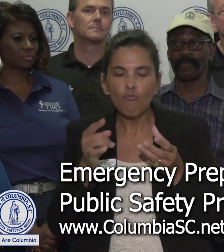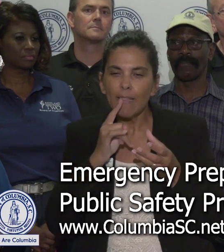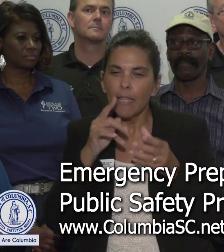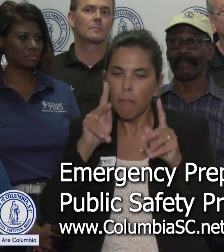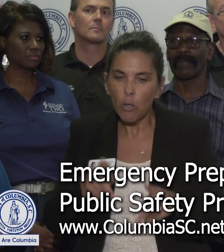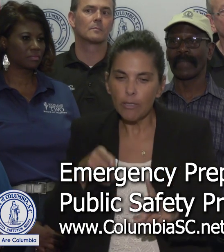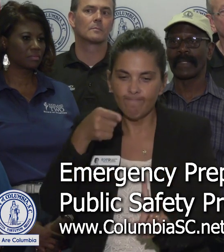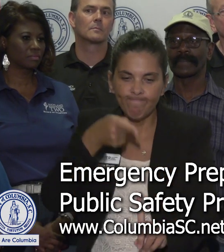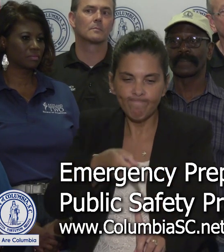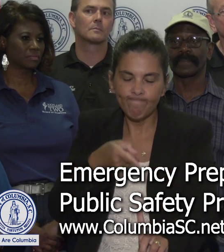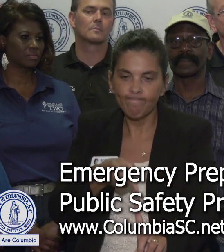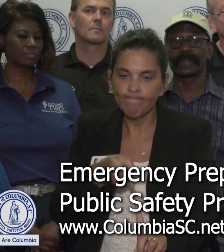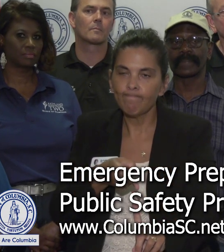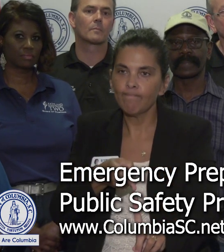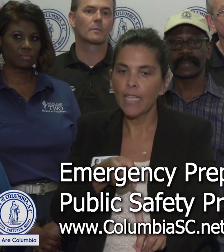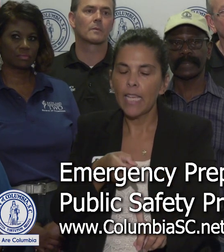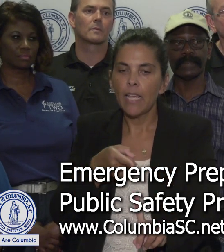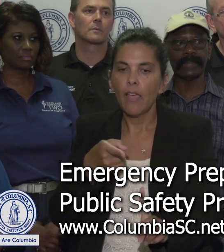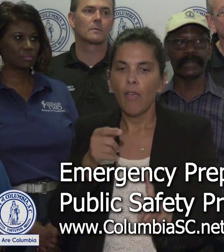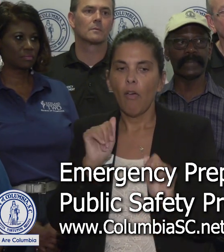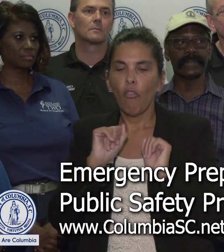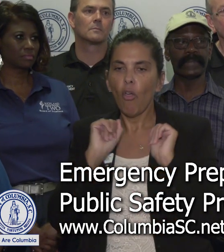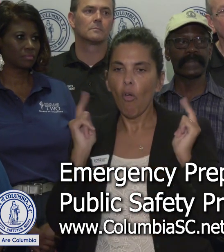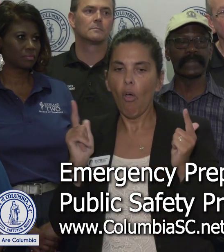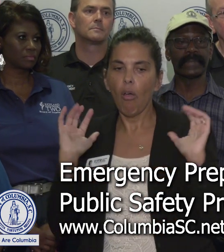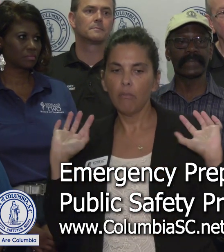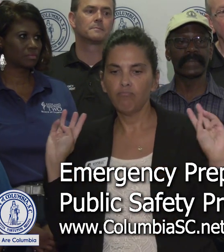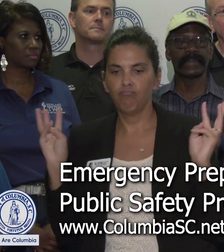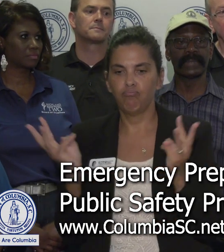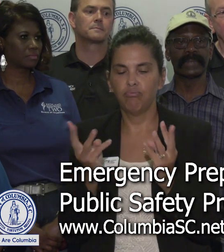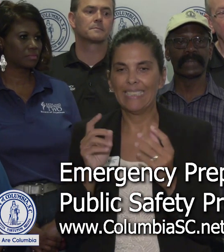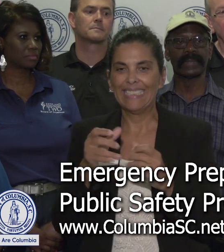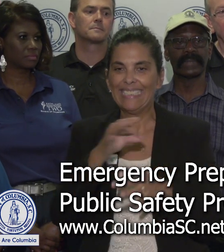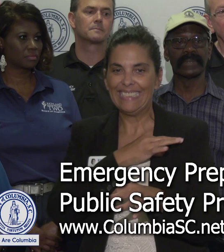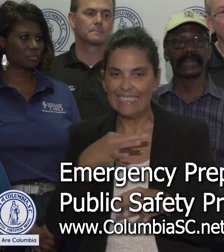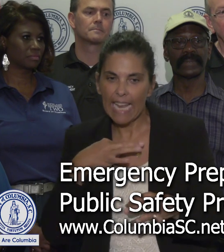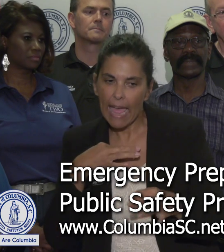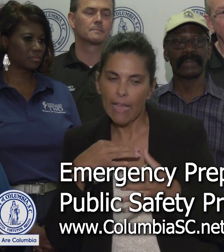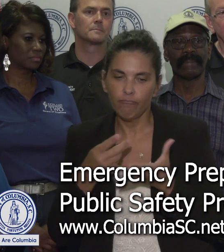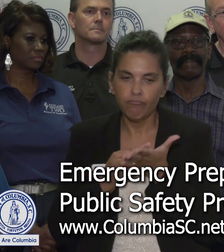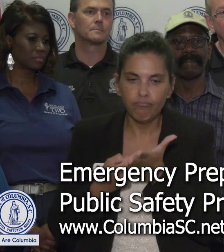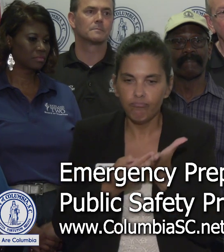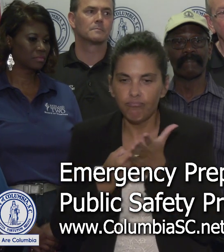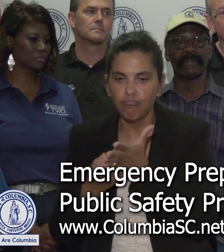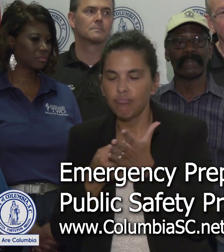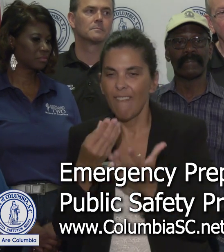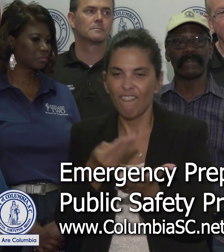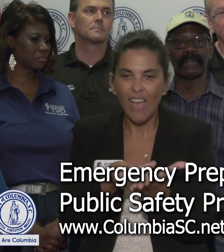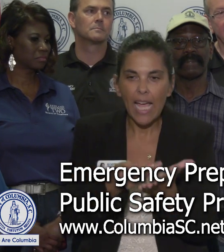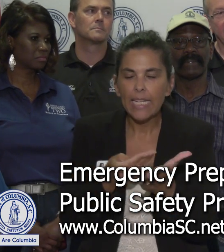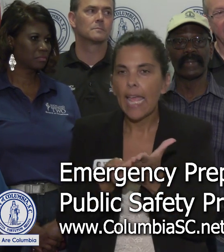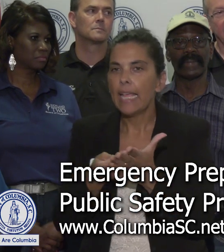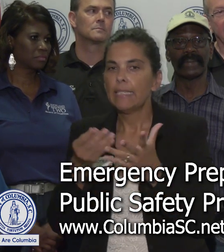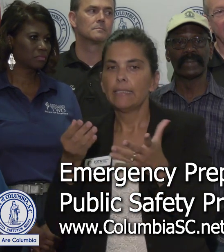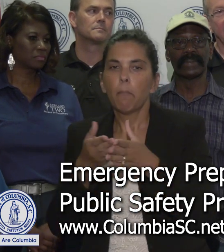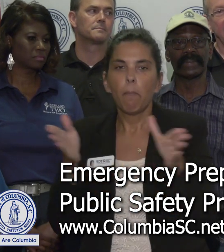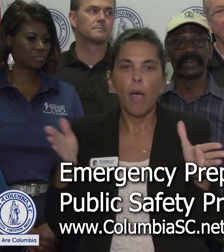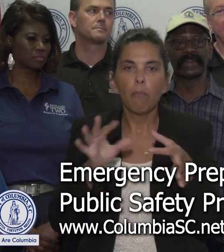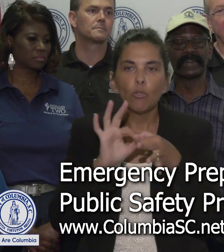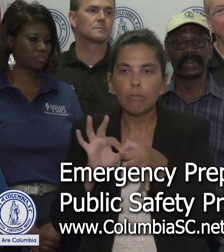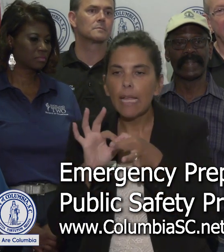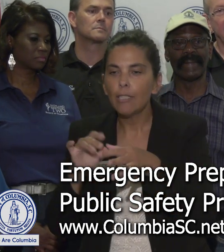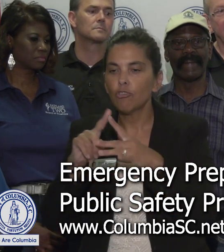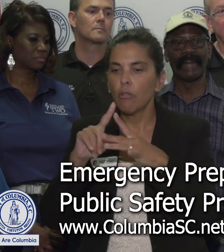public safety officials and others. But there's an abundance of staff behind the scenes, from finance to public and media relations, that make all of